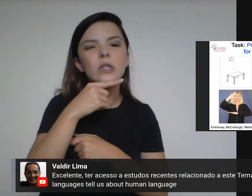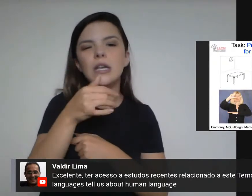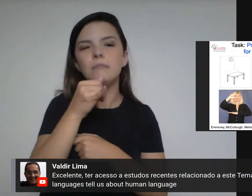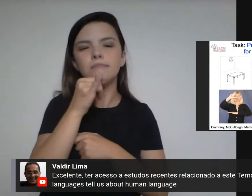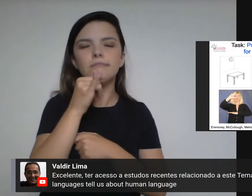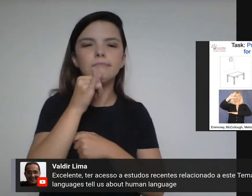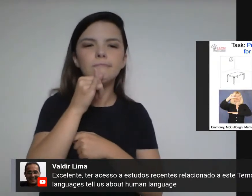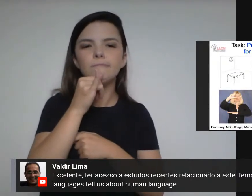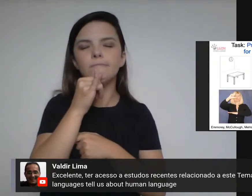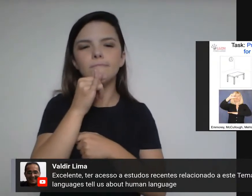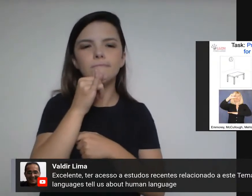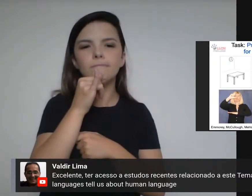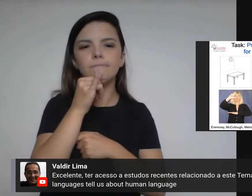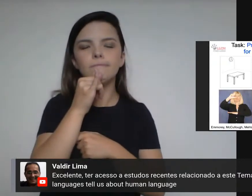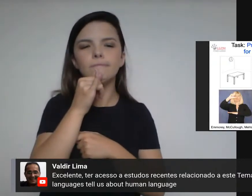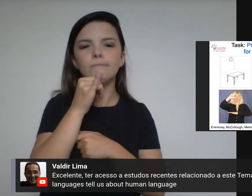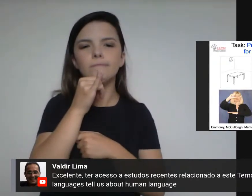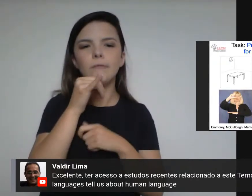language retrieval system.